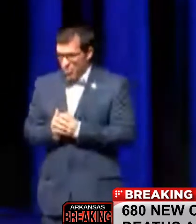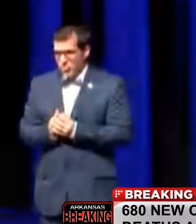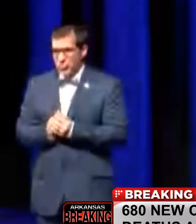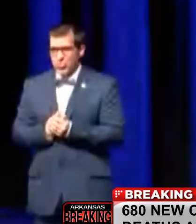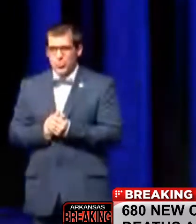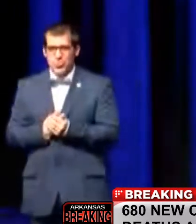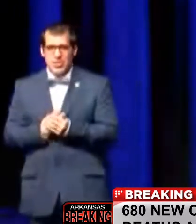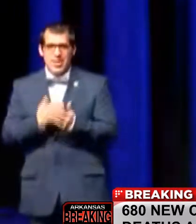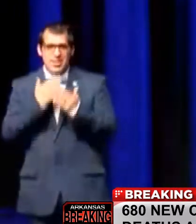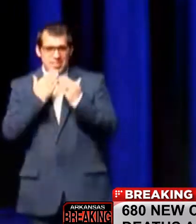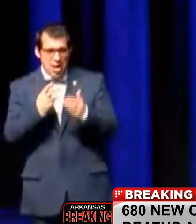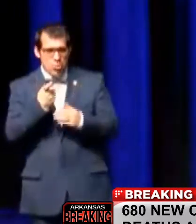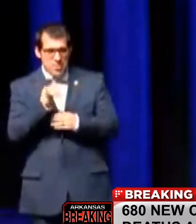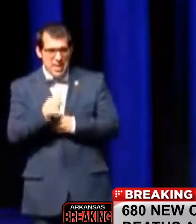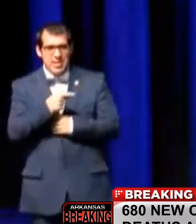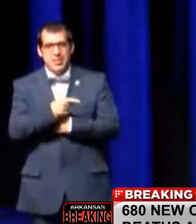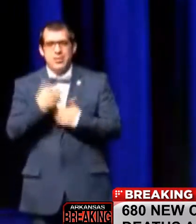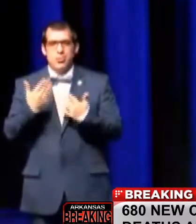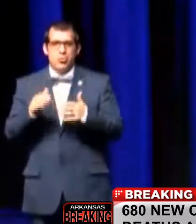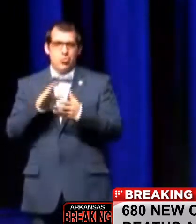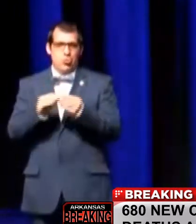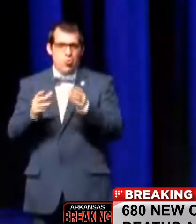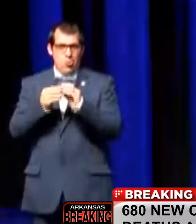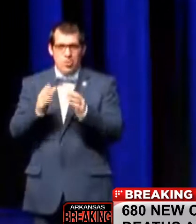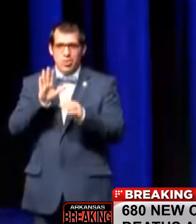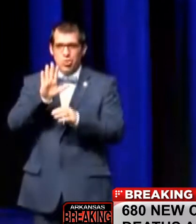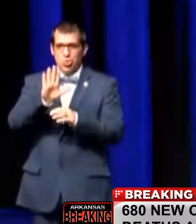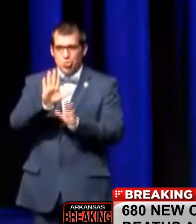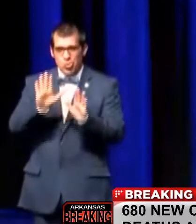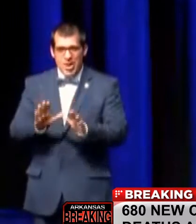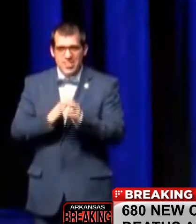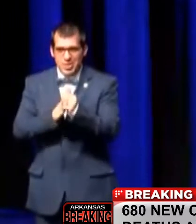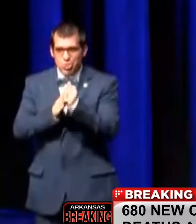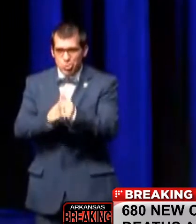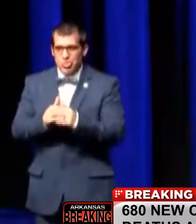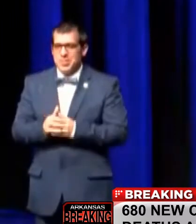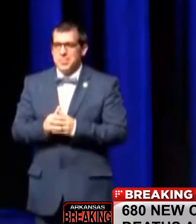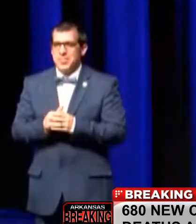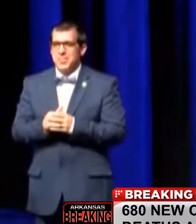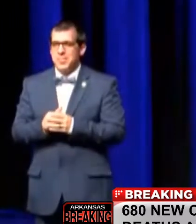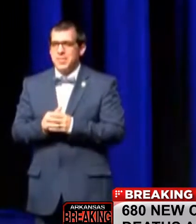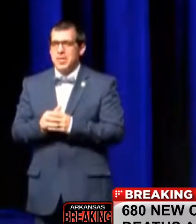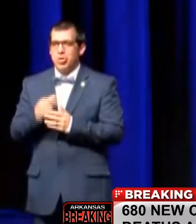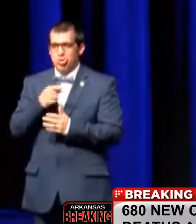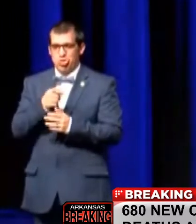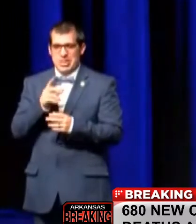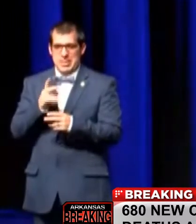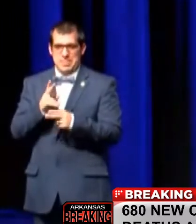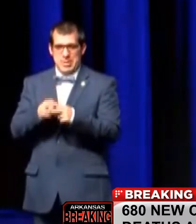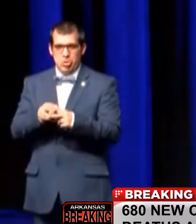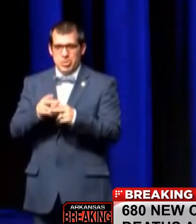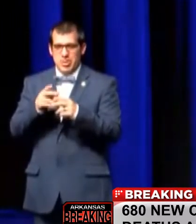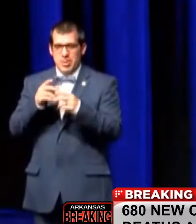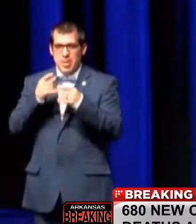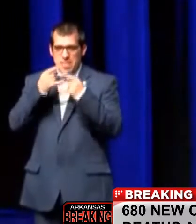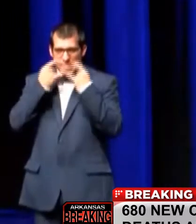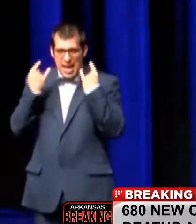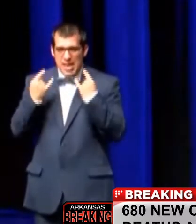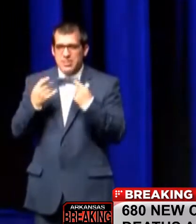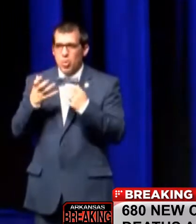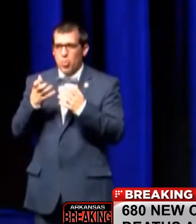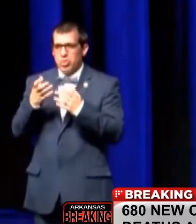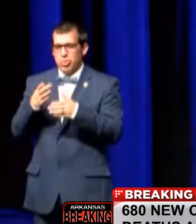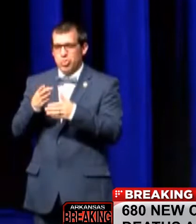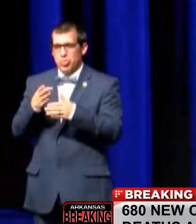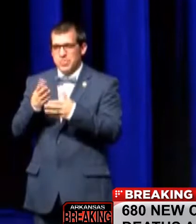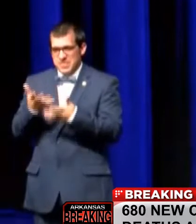Thank you. Thank you, Peggy. Great story and great leadership. And I want to, since you mentioned the mask, end by saying I want